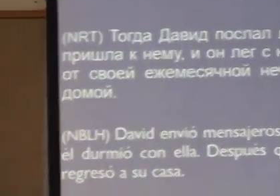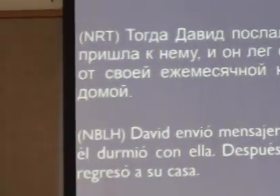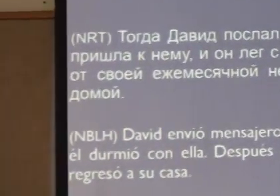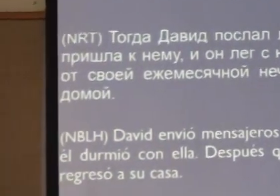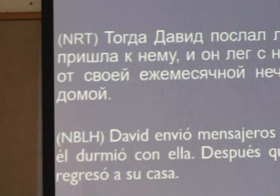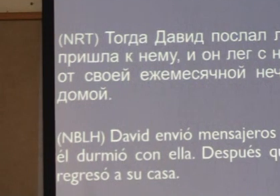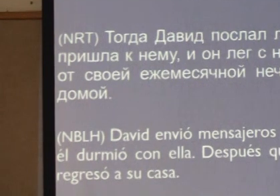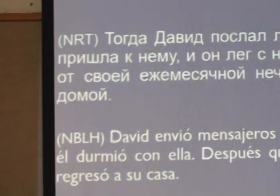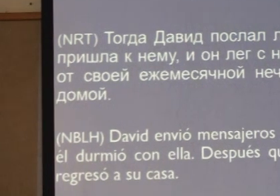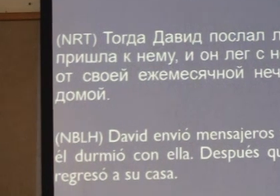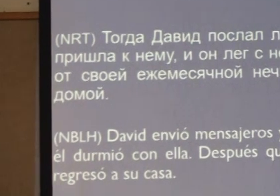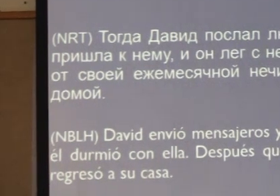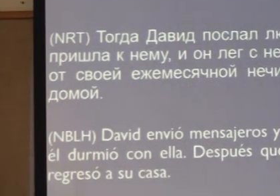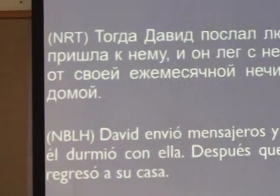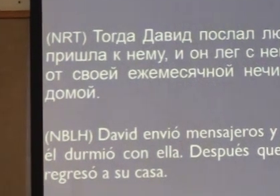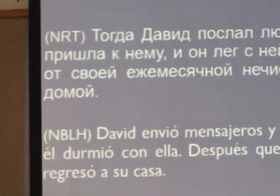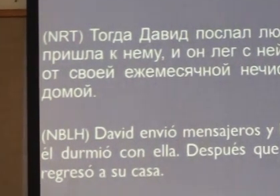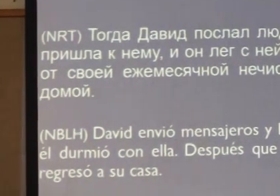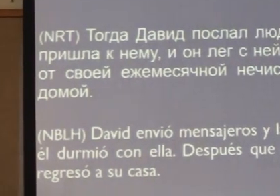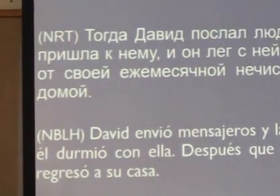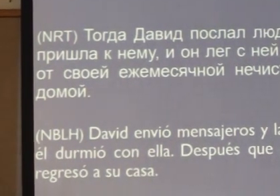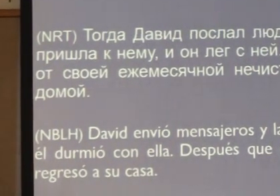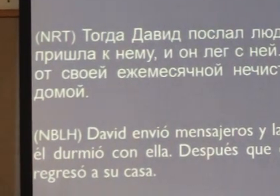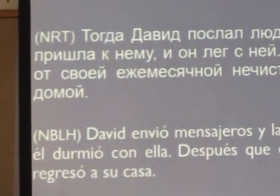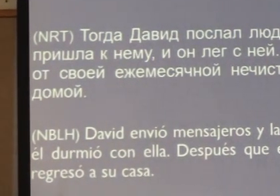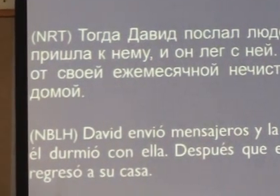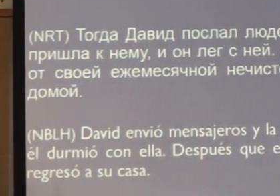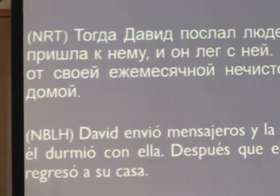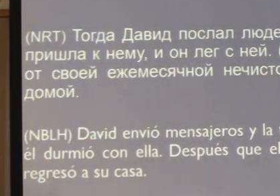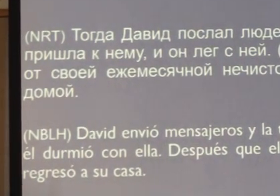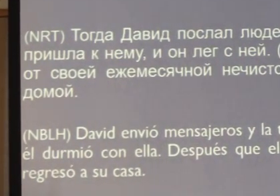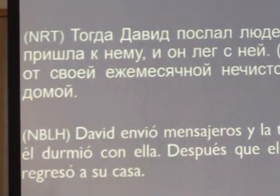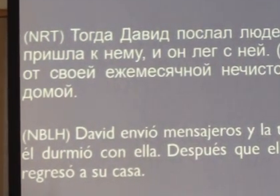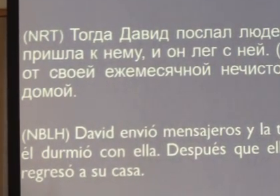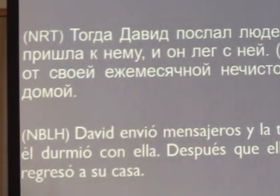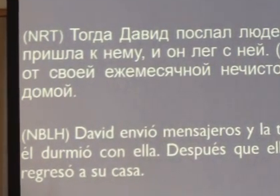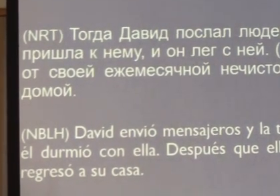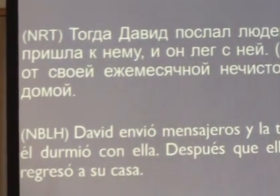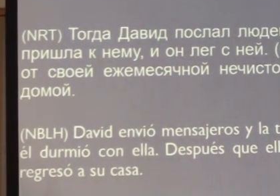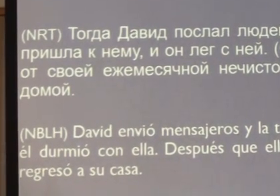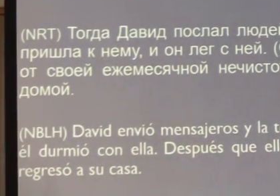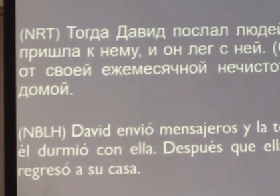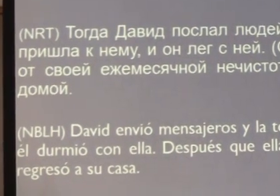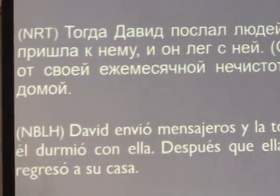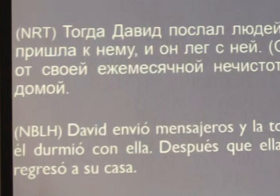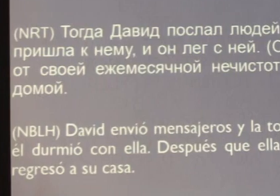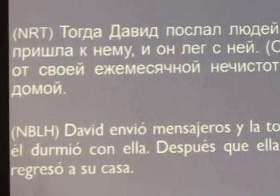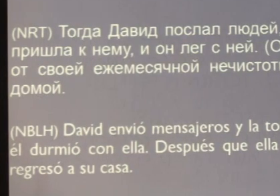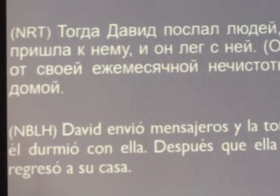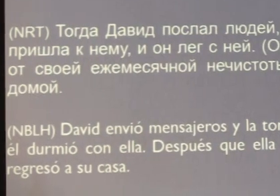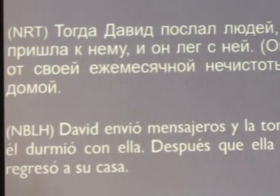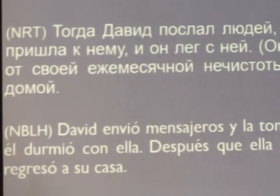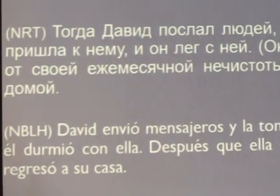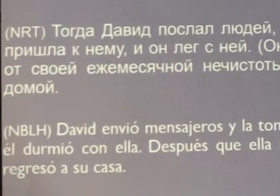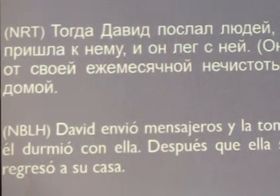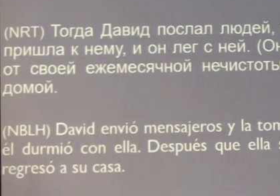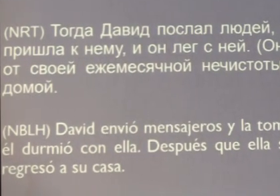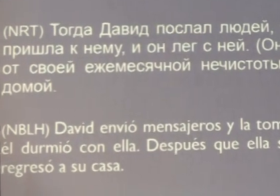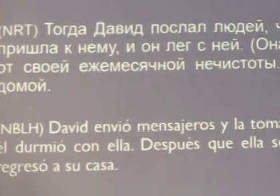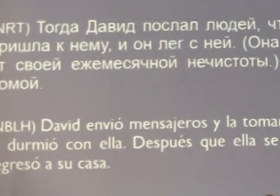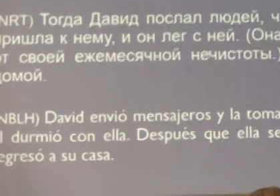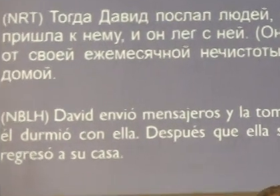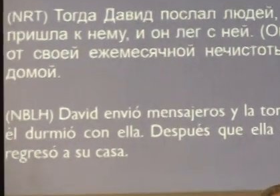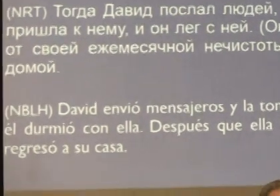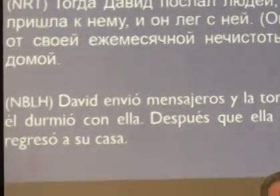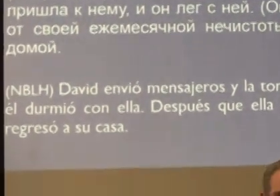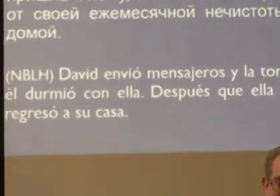he lay with her. She had purified herself from her uncleanness. Then she returned to her house. See, like Adam and